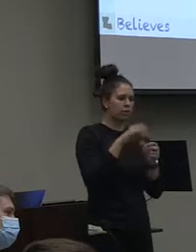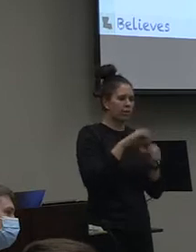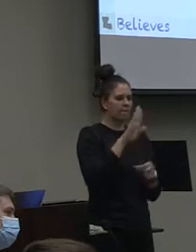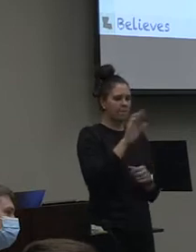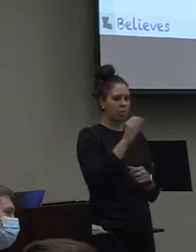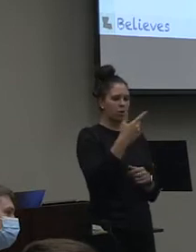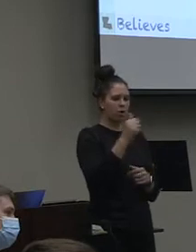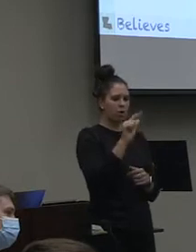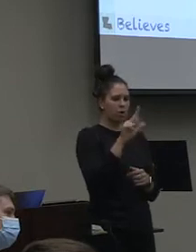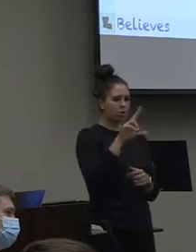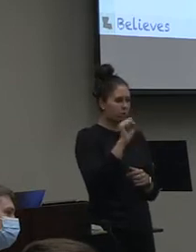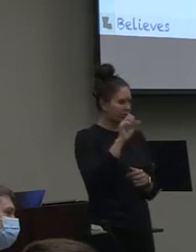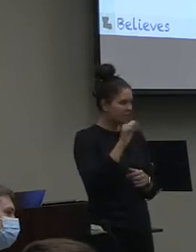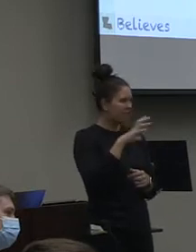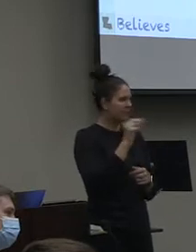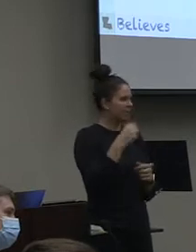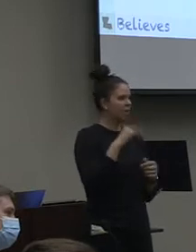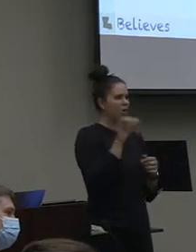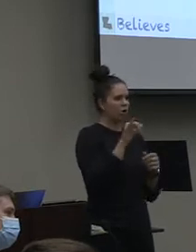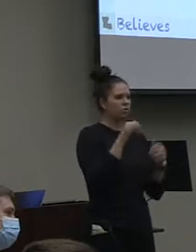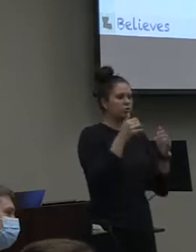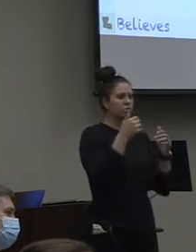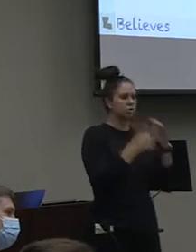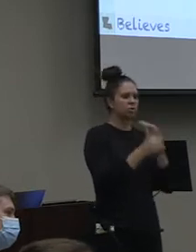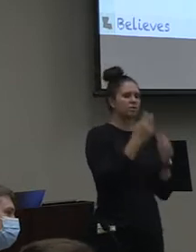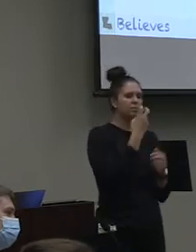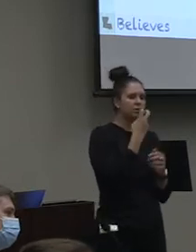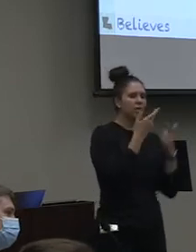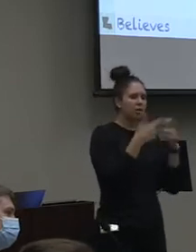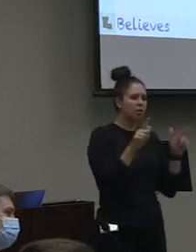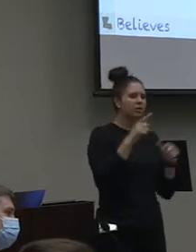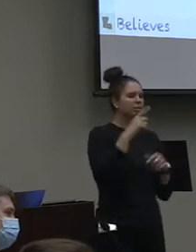Student Services for the Louisiana Speech, Language, and Hearing Association.